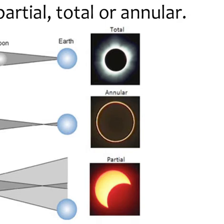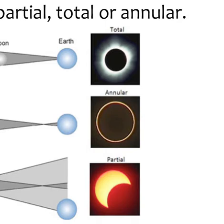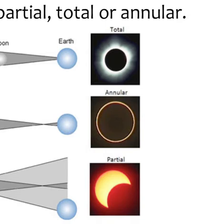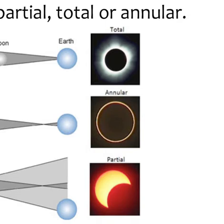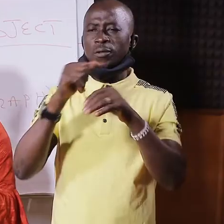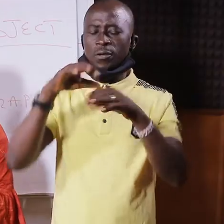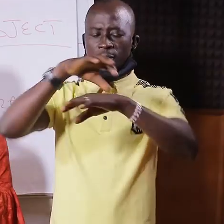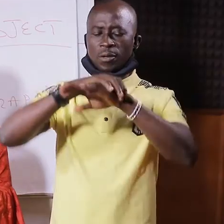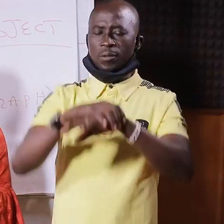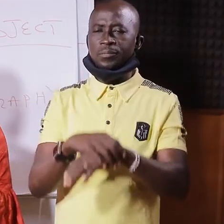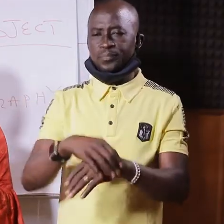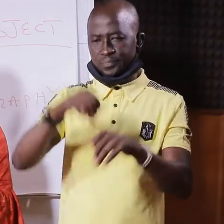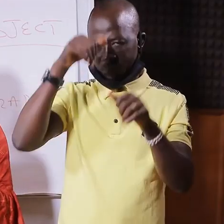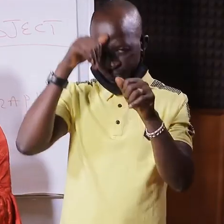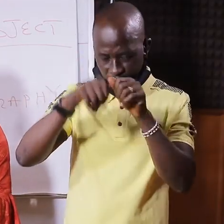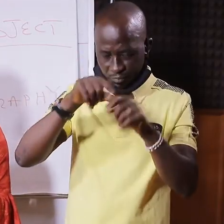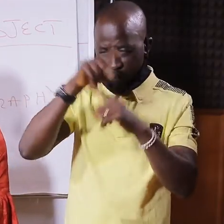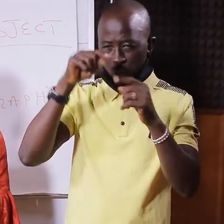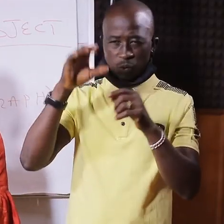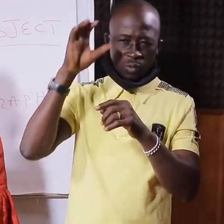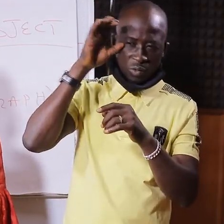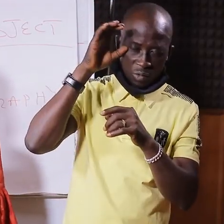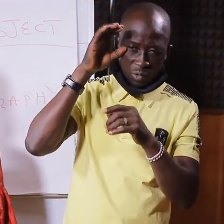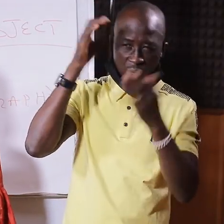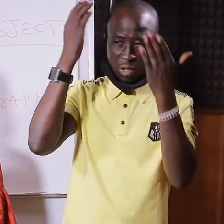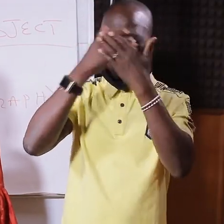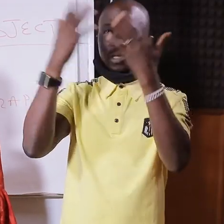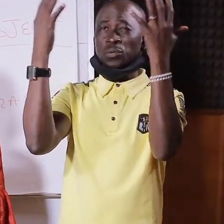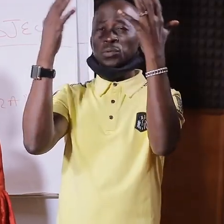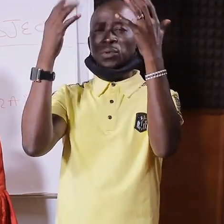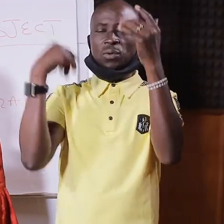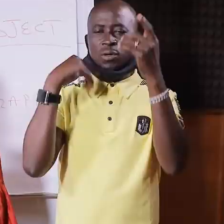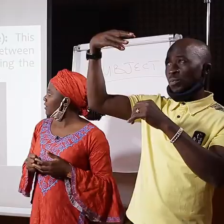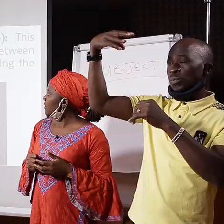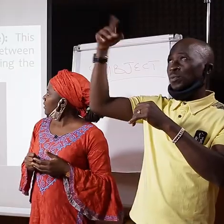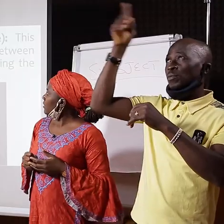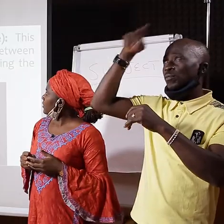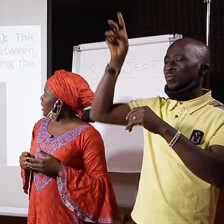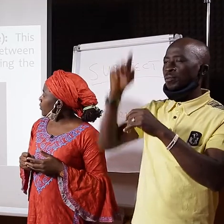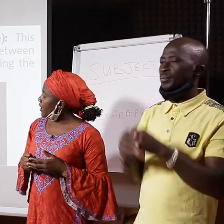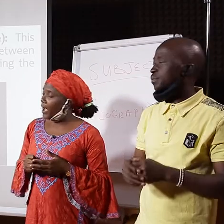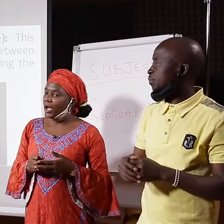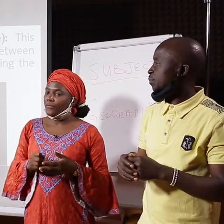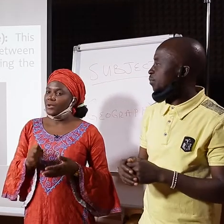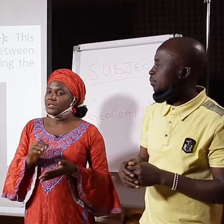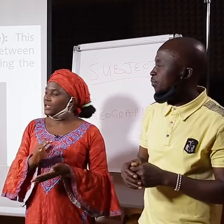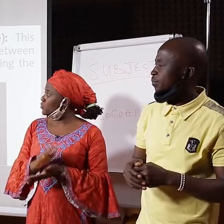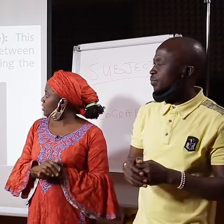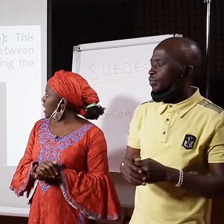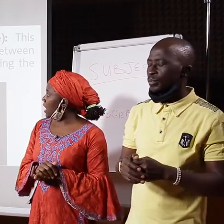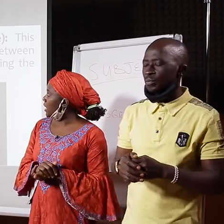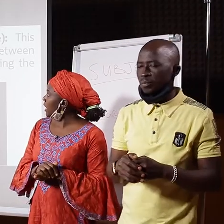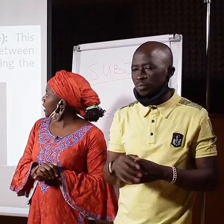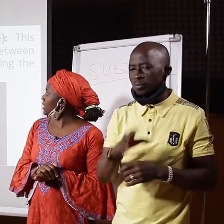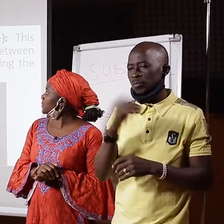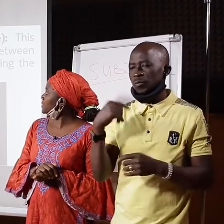the earth. Remember, when the moon casts its shadow, we're having a solar eclipse. That means the moon is